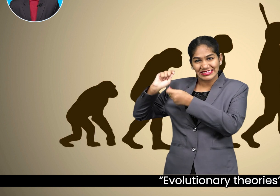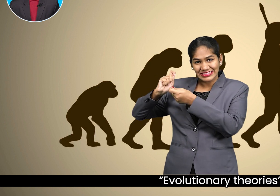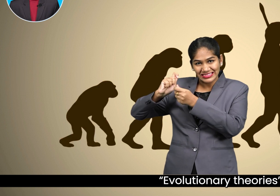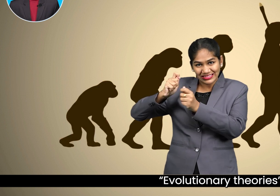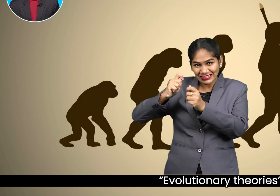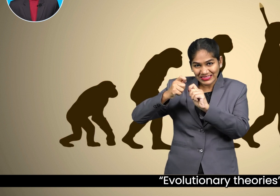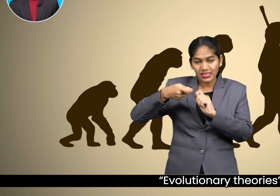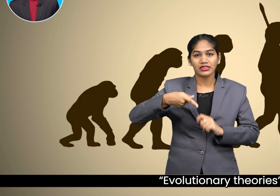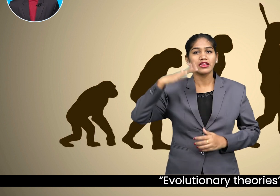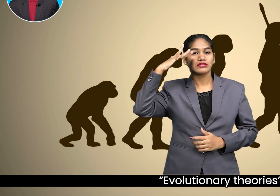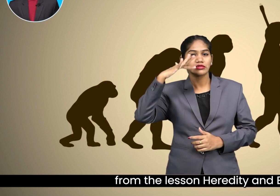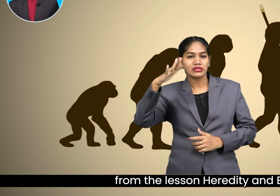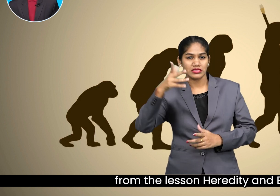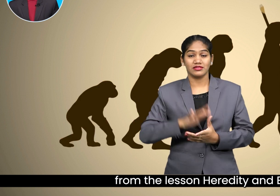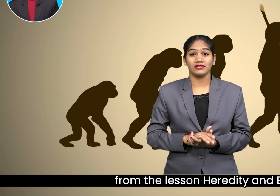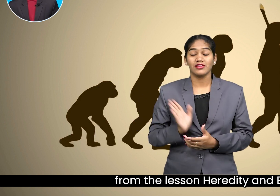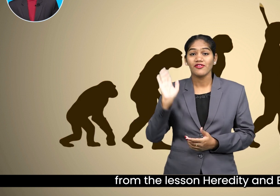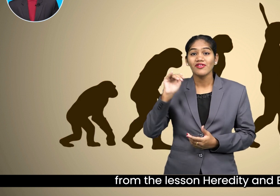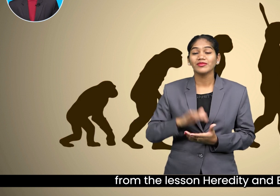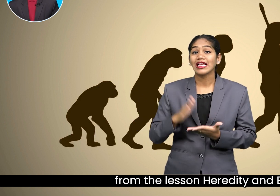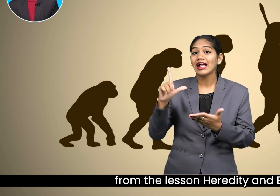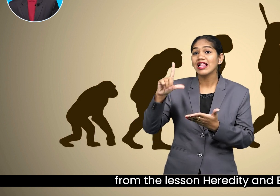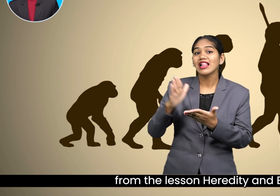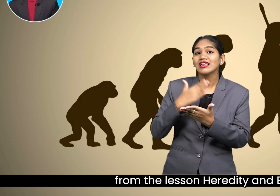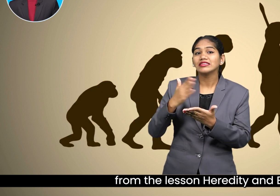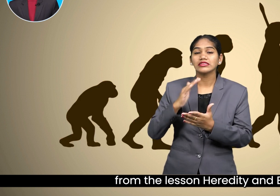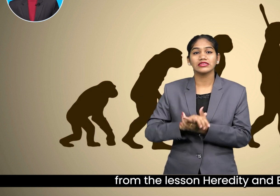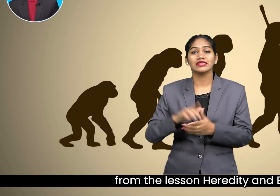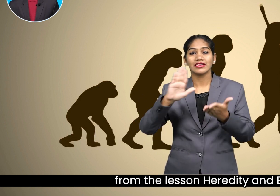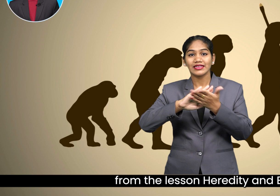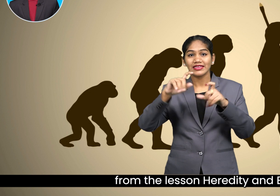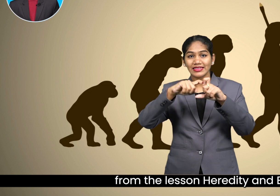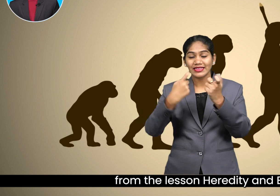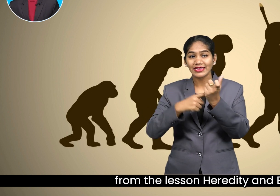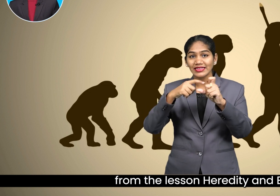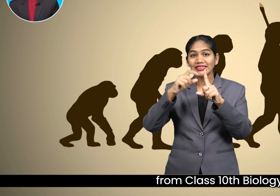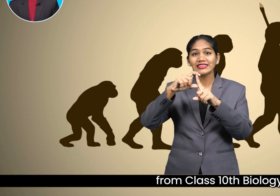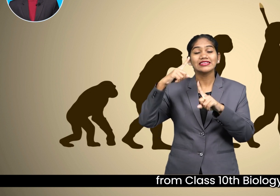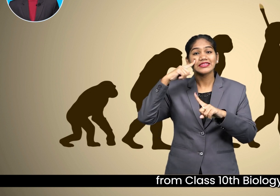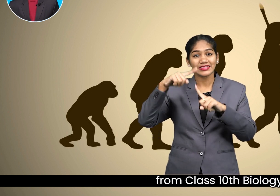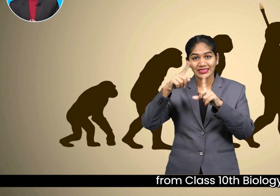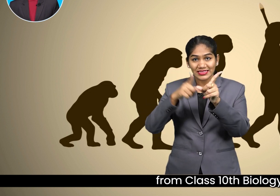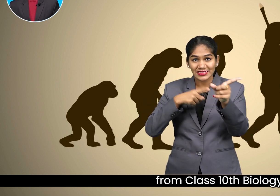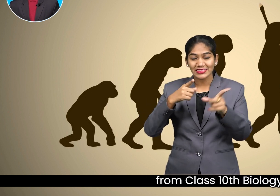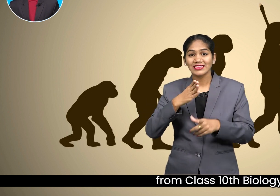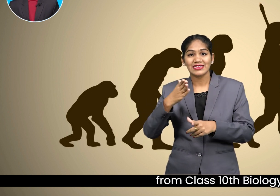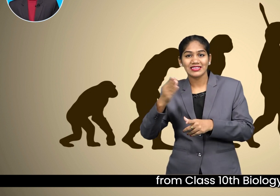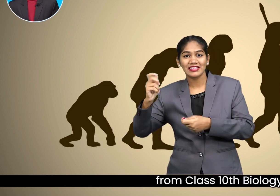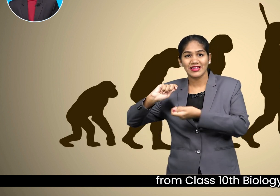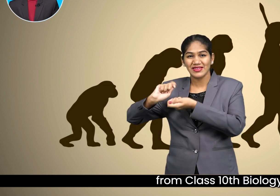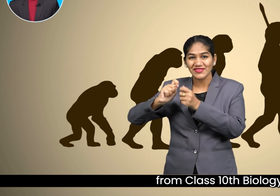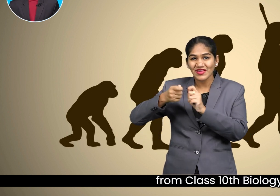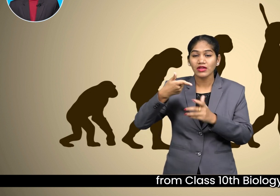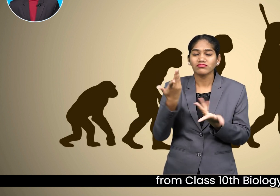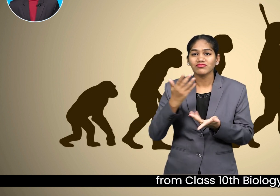theories from the lesson Heredity and Evolution from class 10th